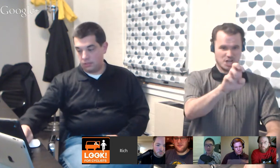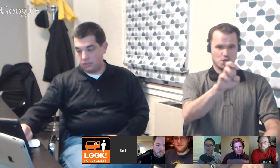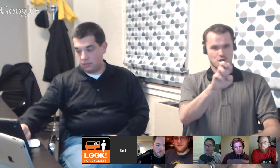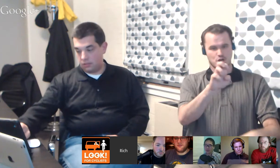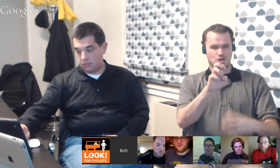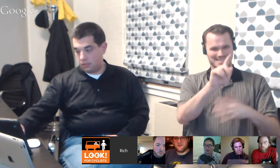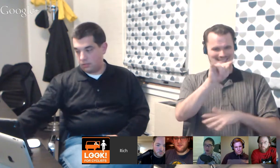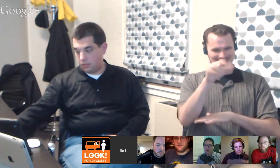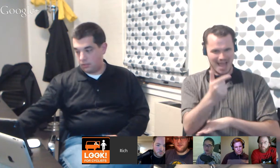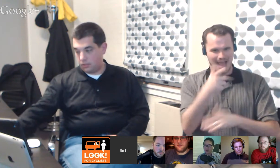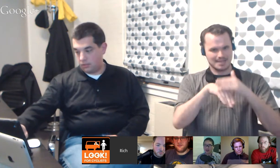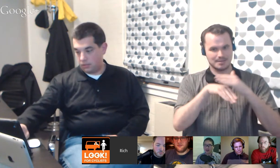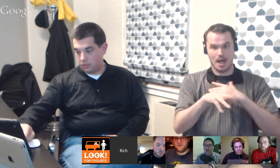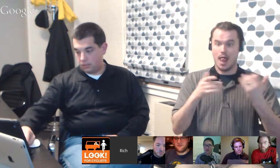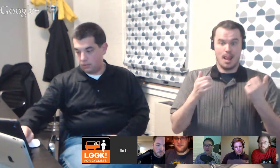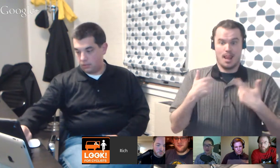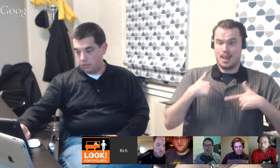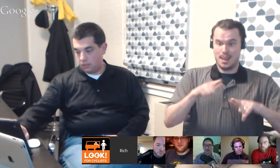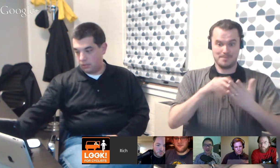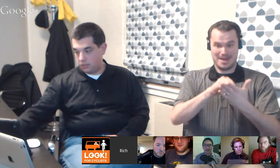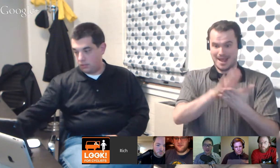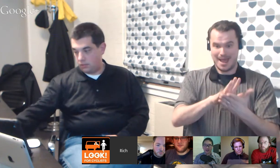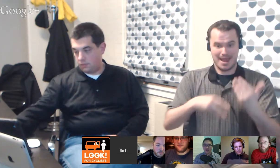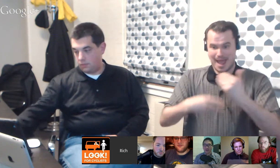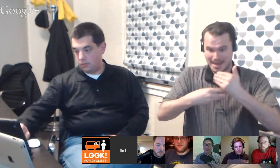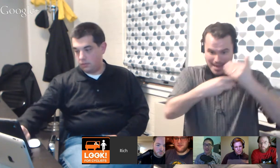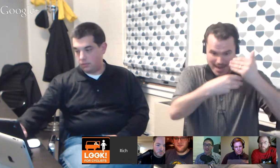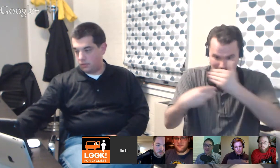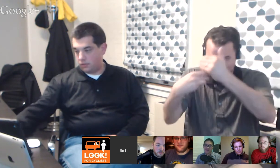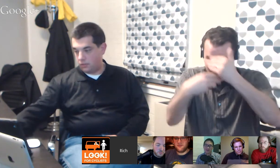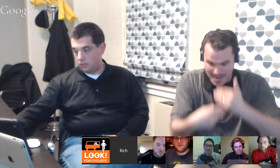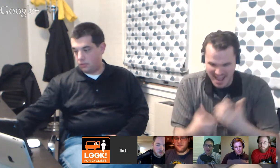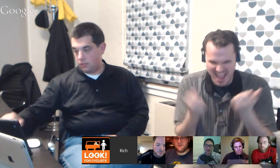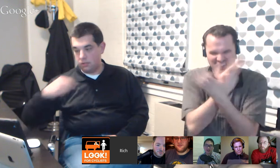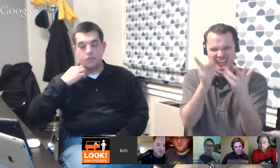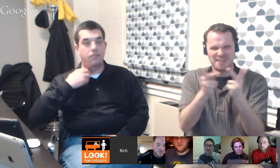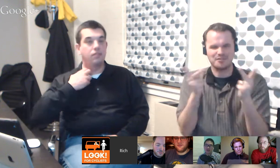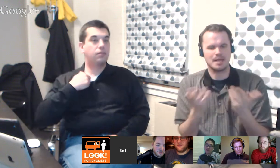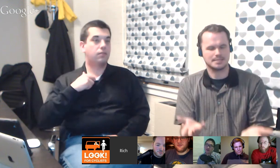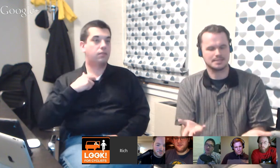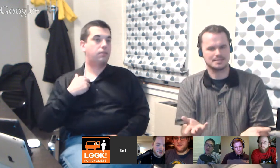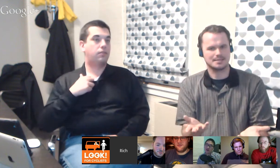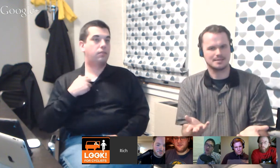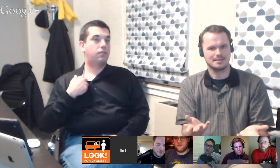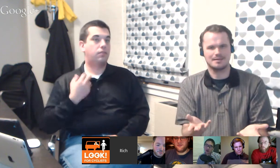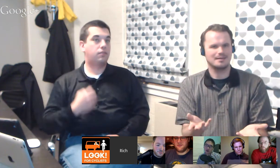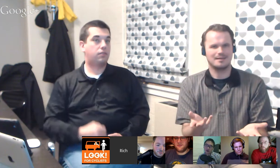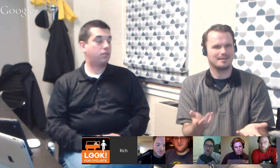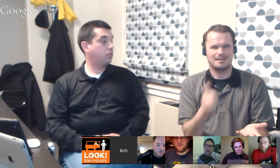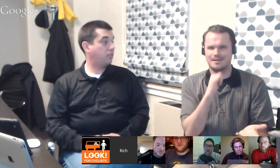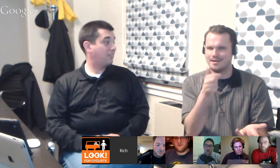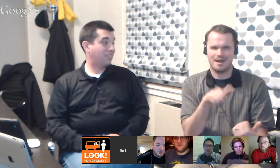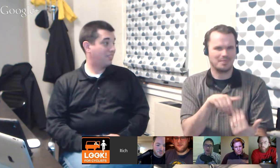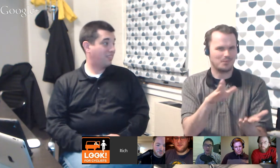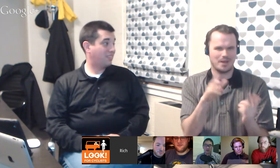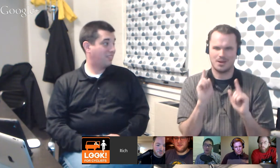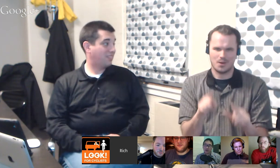let me just put all figure tags whenever I need an image. And that's not the way to go, right?